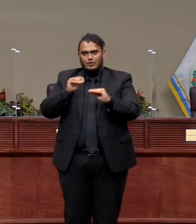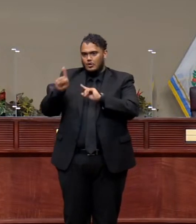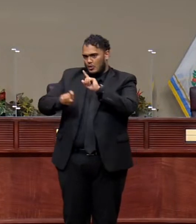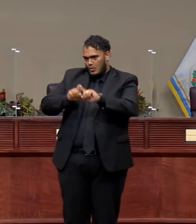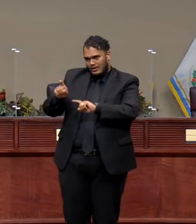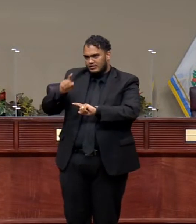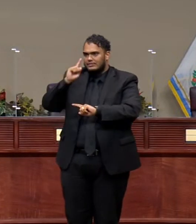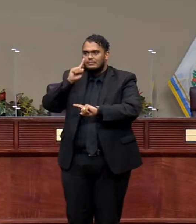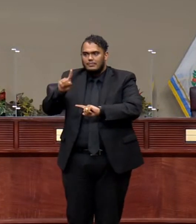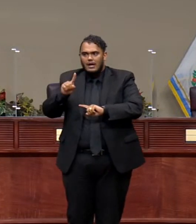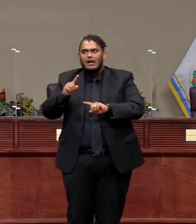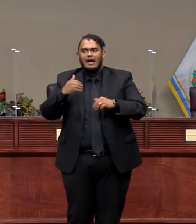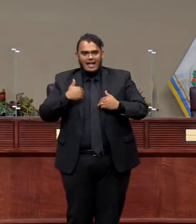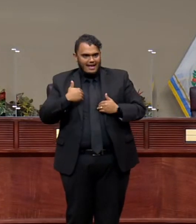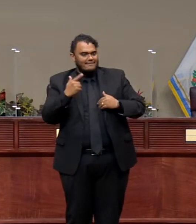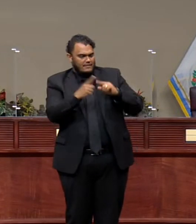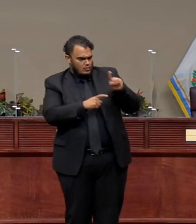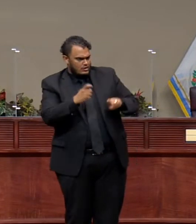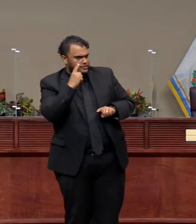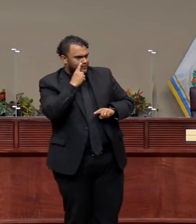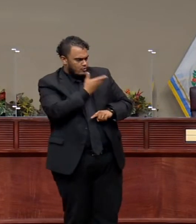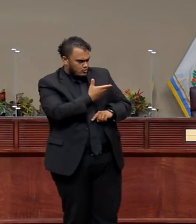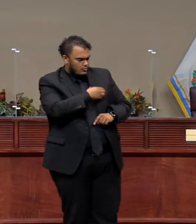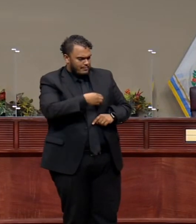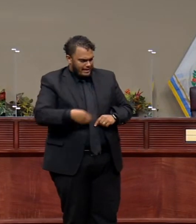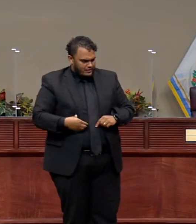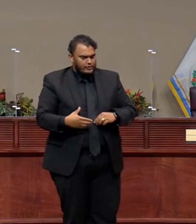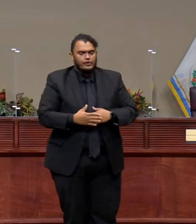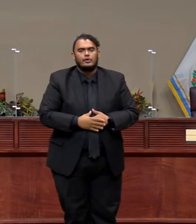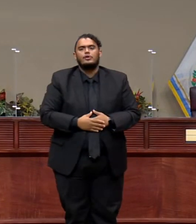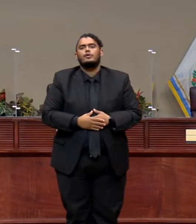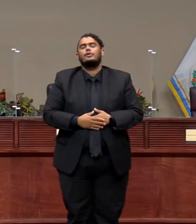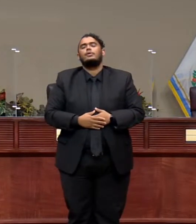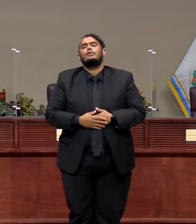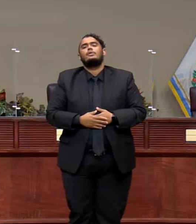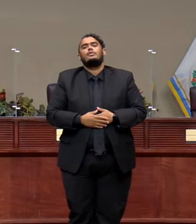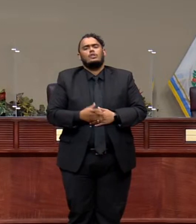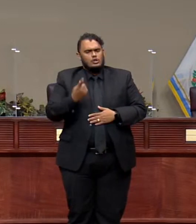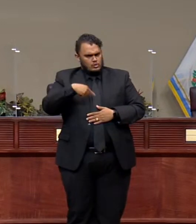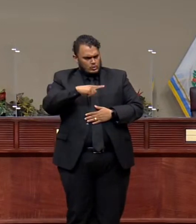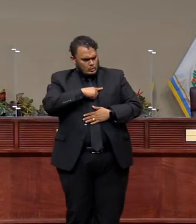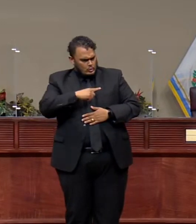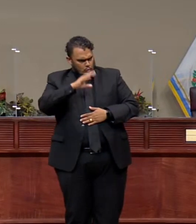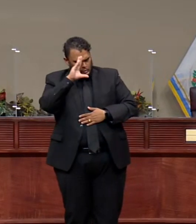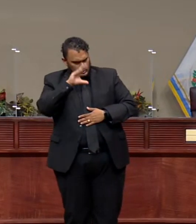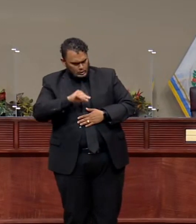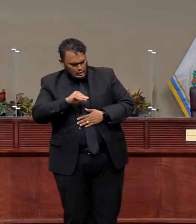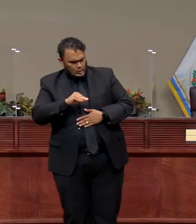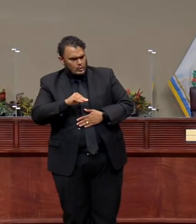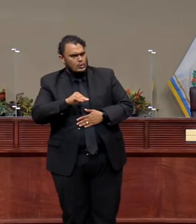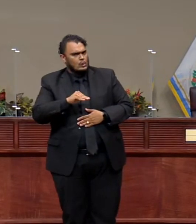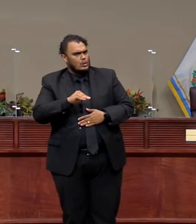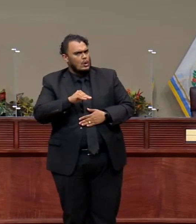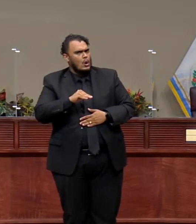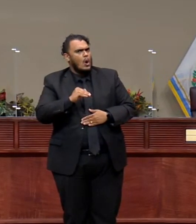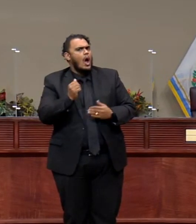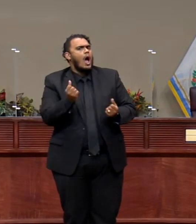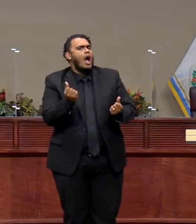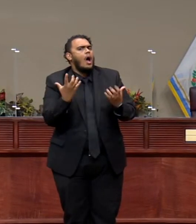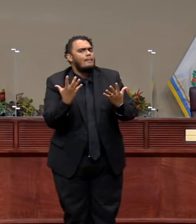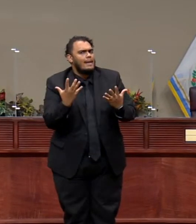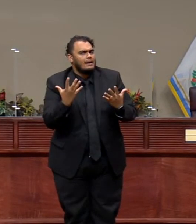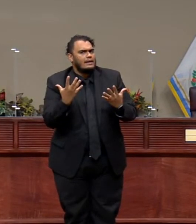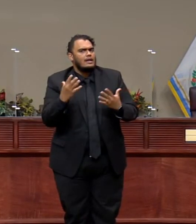Ricardo. Do we know what percentage of Orange County workers,